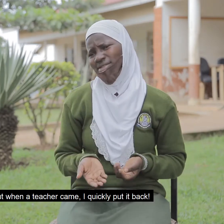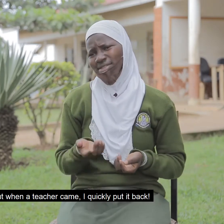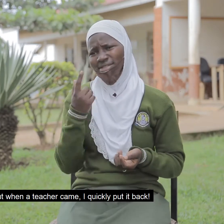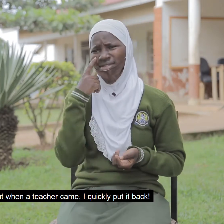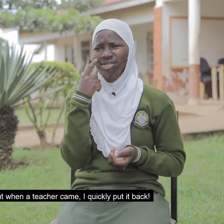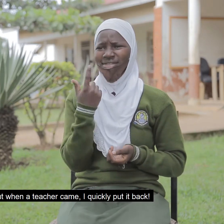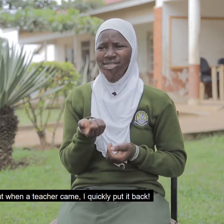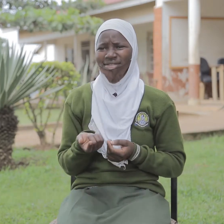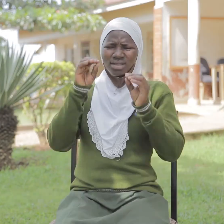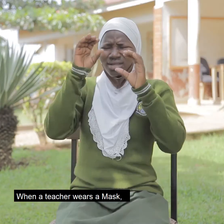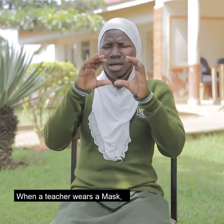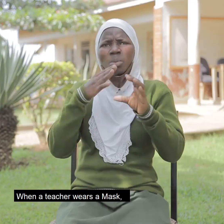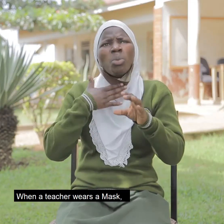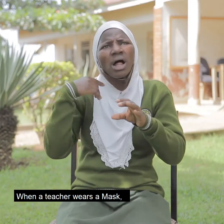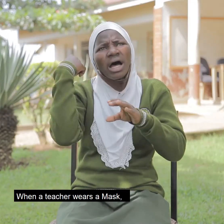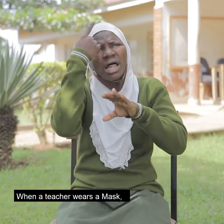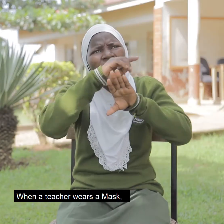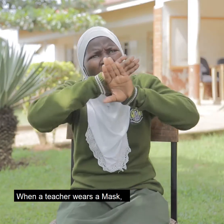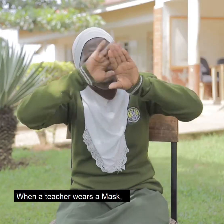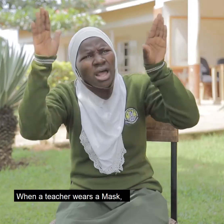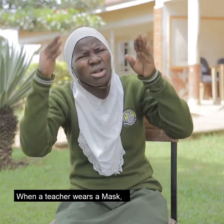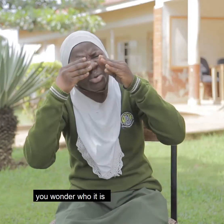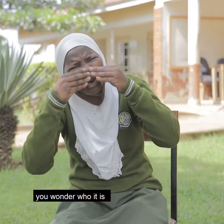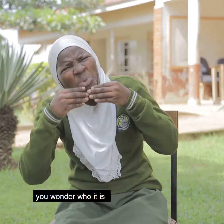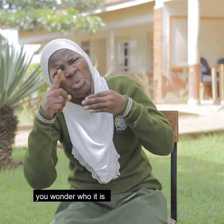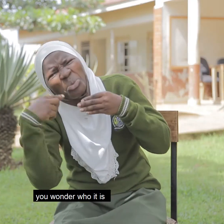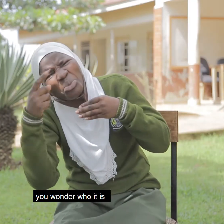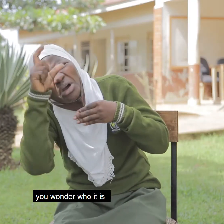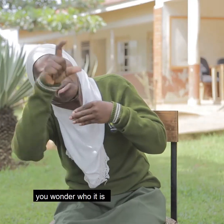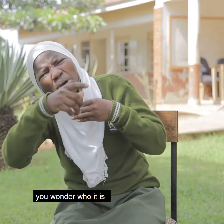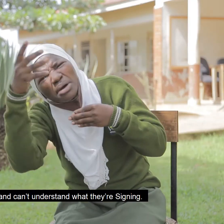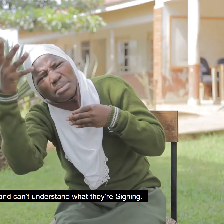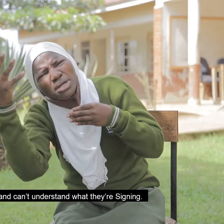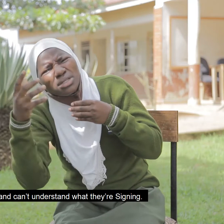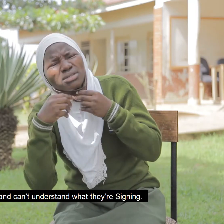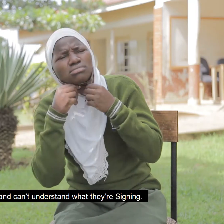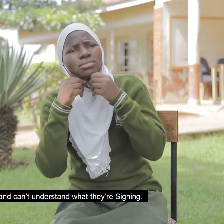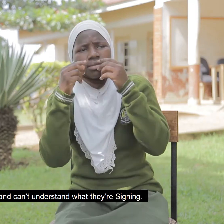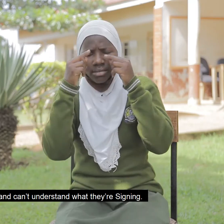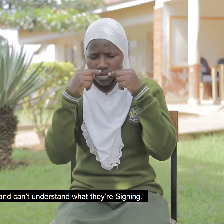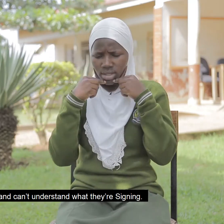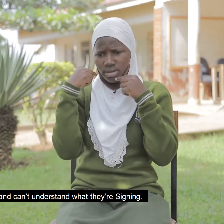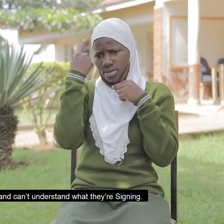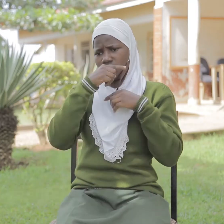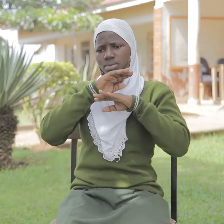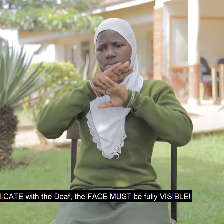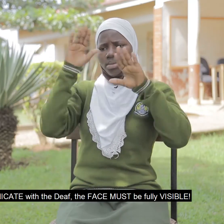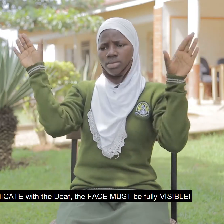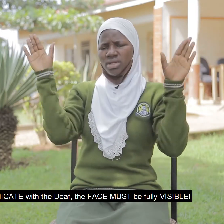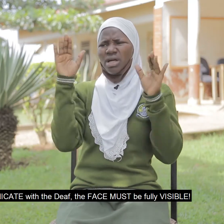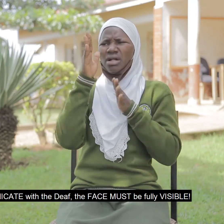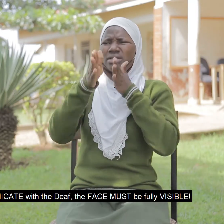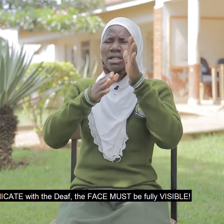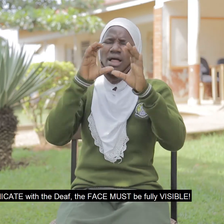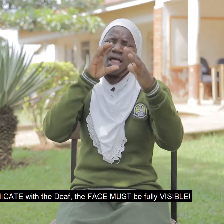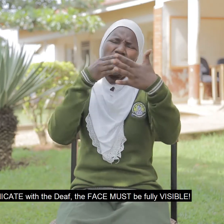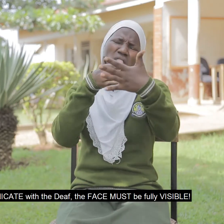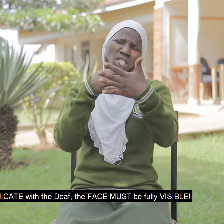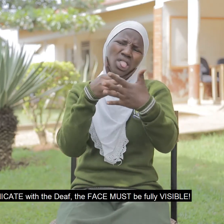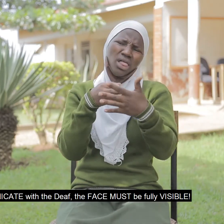put it back. When a teacher wears a mask, you wonder who it is and can't understand what they're signing. To communicate with the deaf, the face